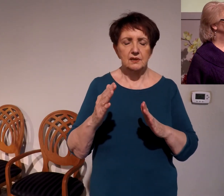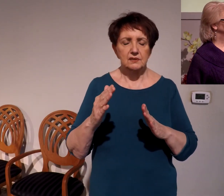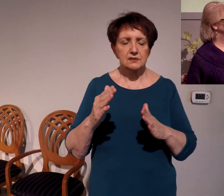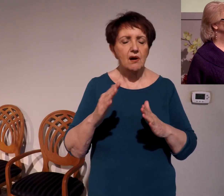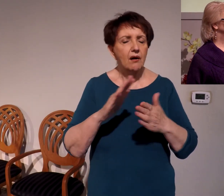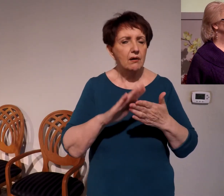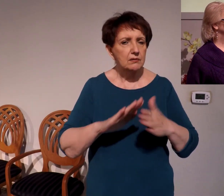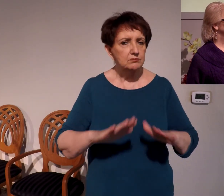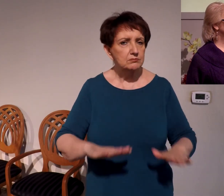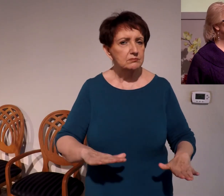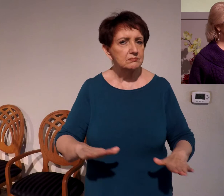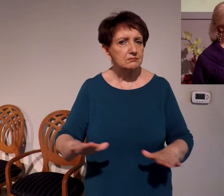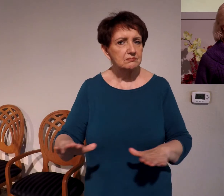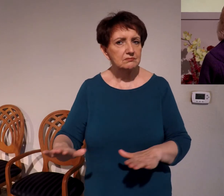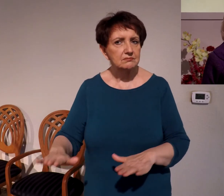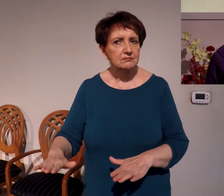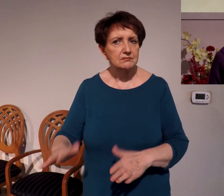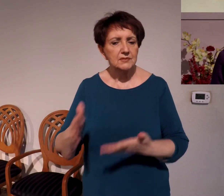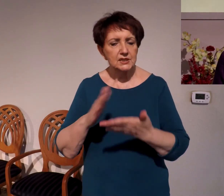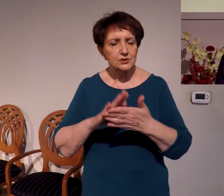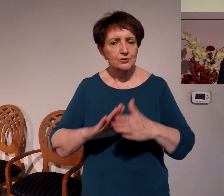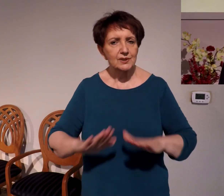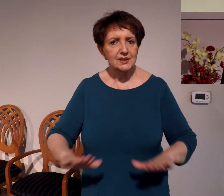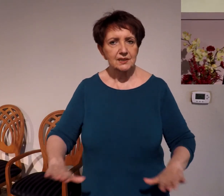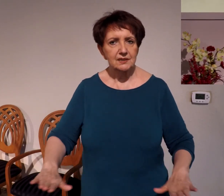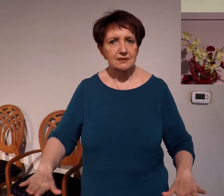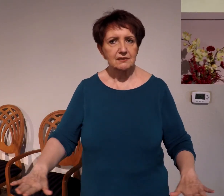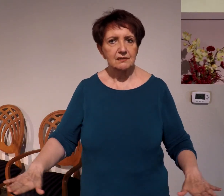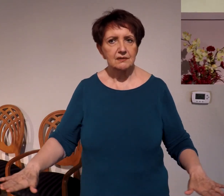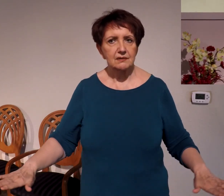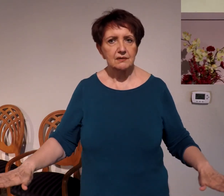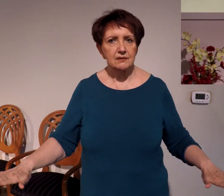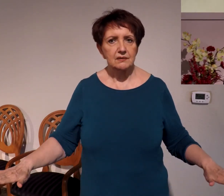calm, as serenity.